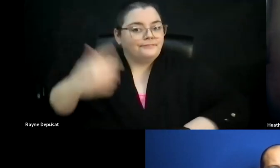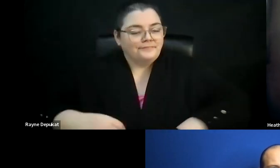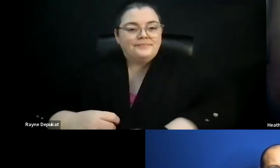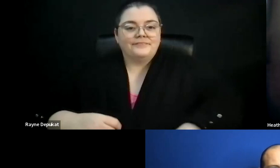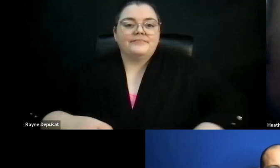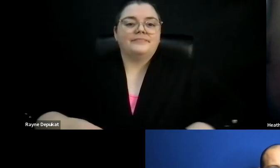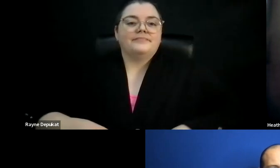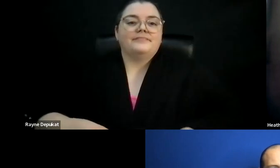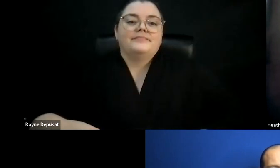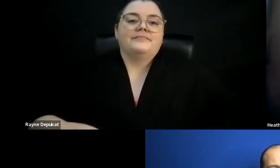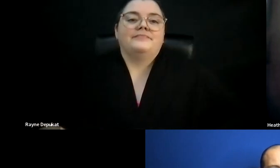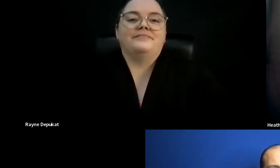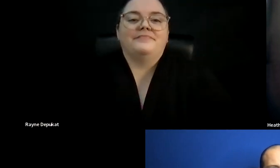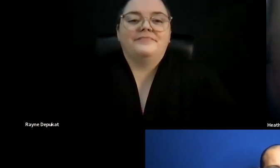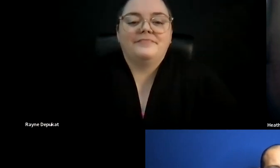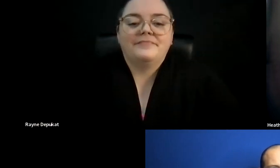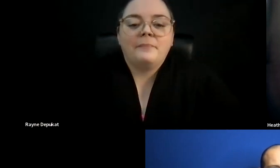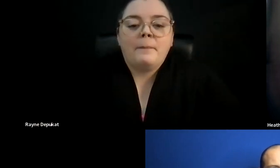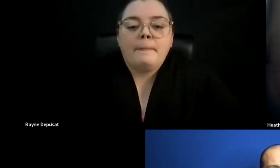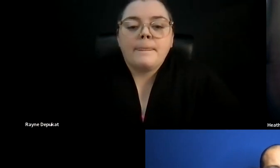Me and Anne, we're two of the same.